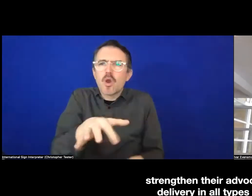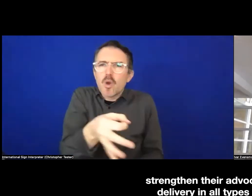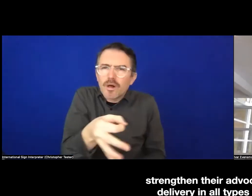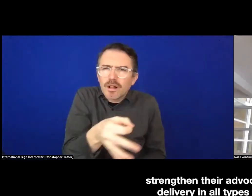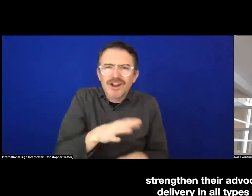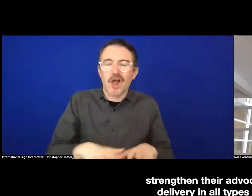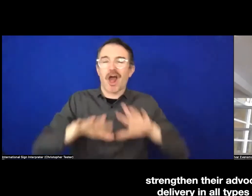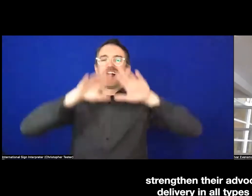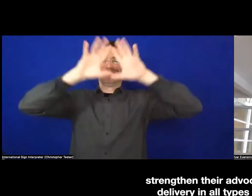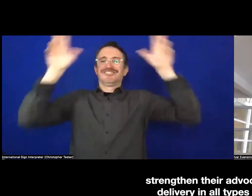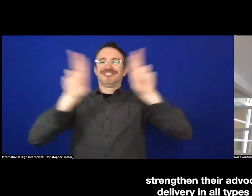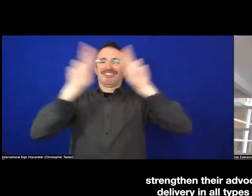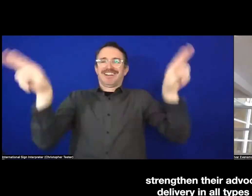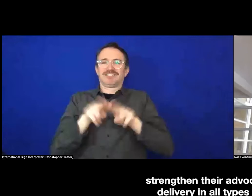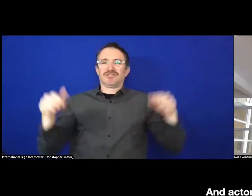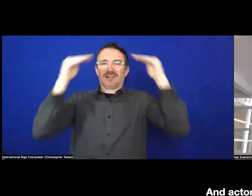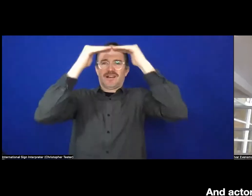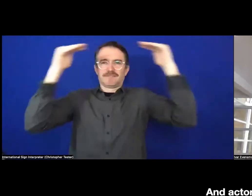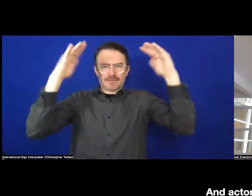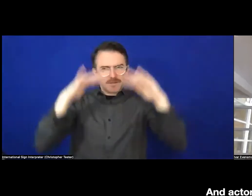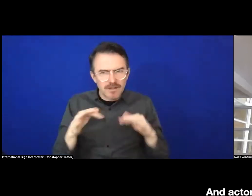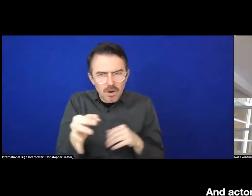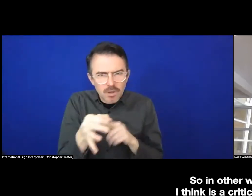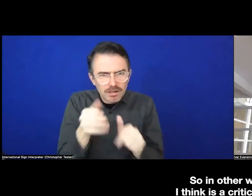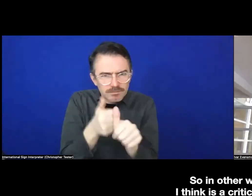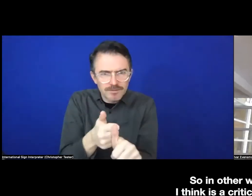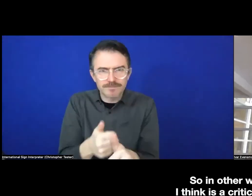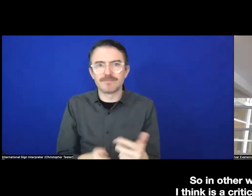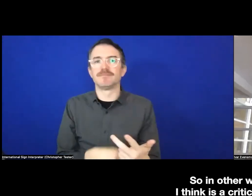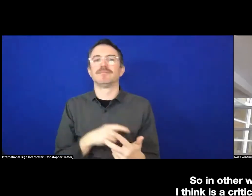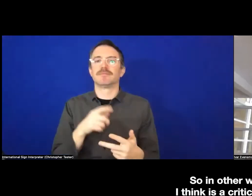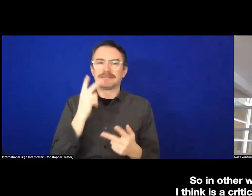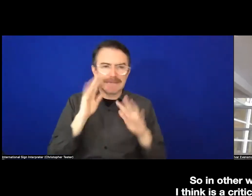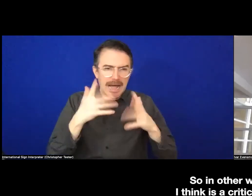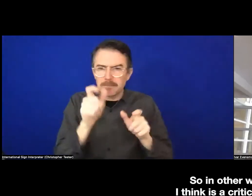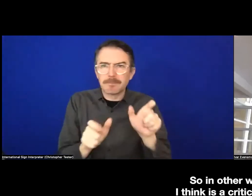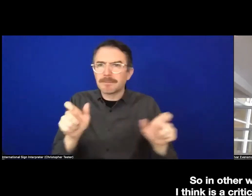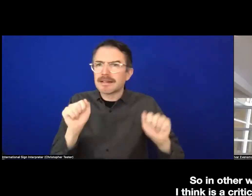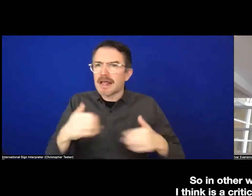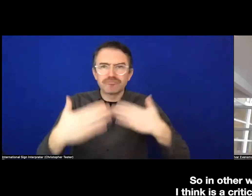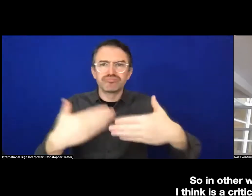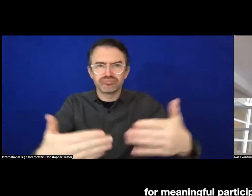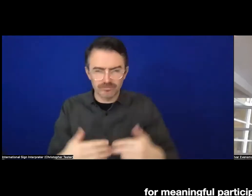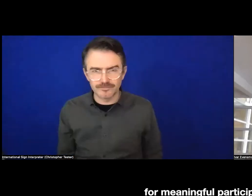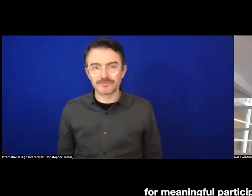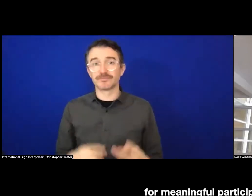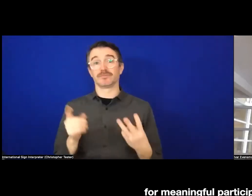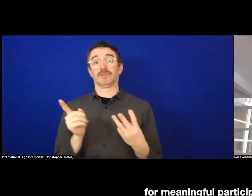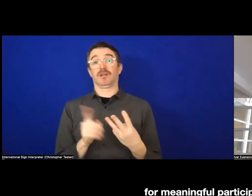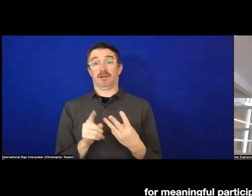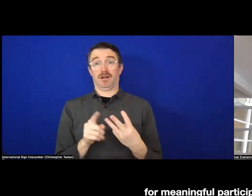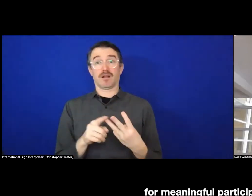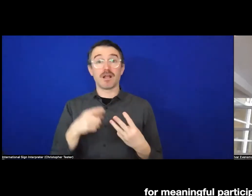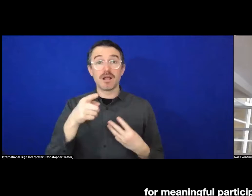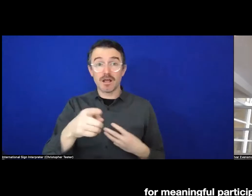strengthen their advocacy and service deliveries in all types of activities and actors. So in other words, I think OD is a critical factor